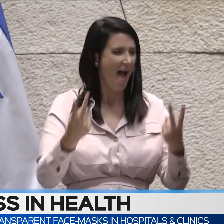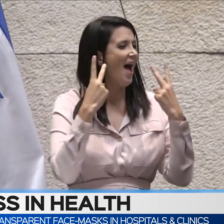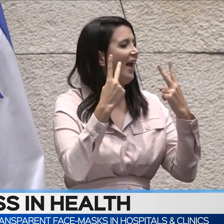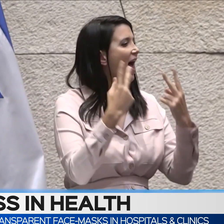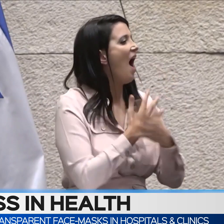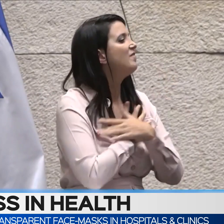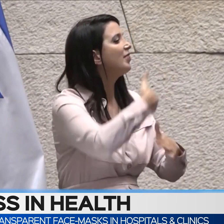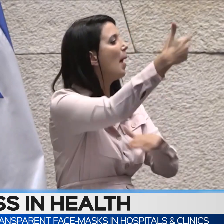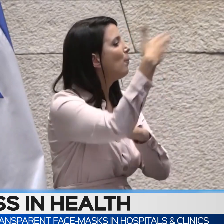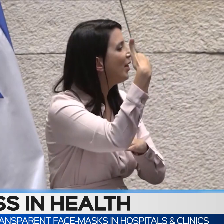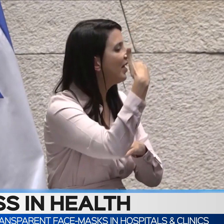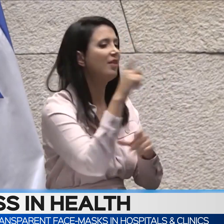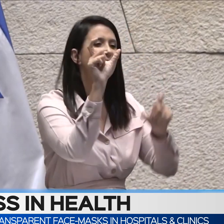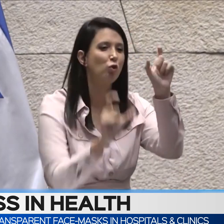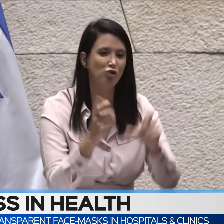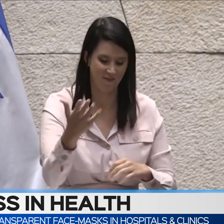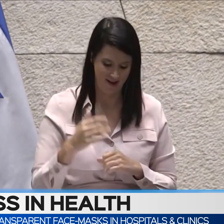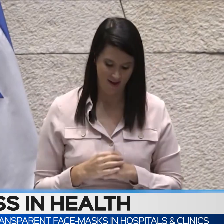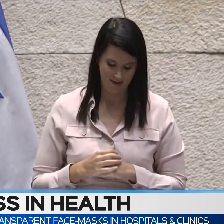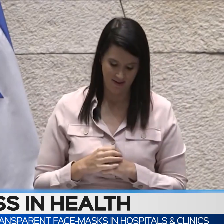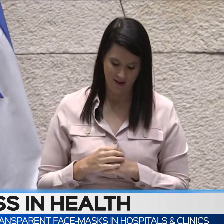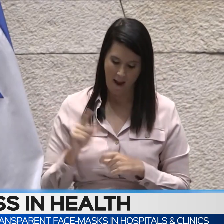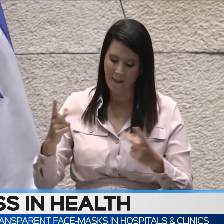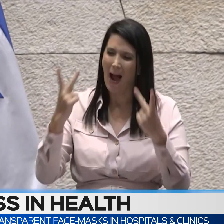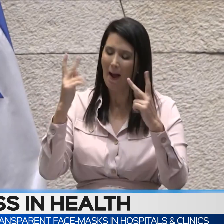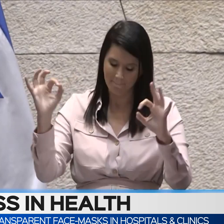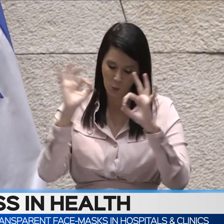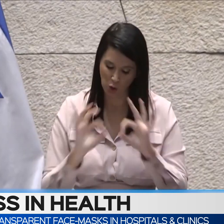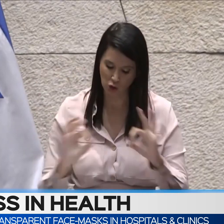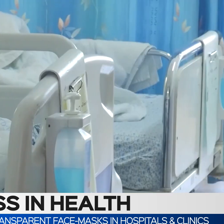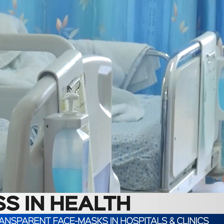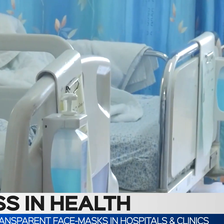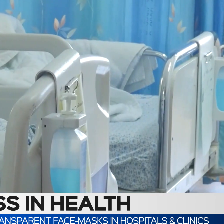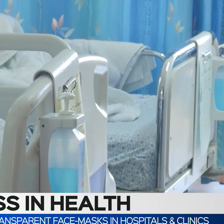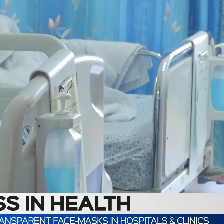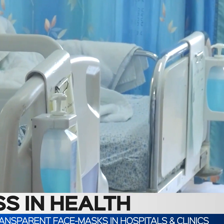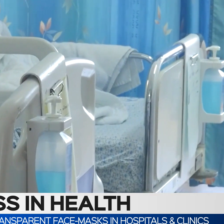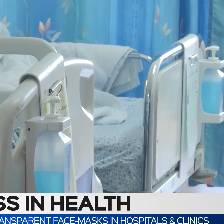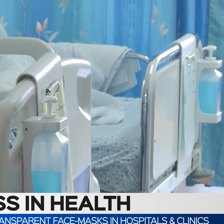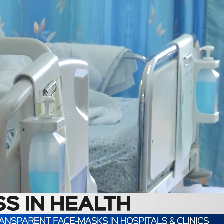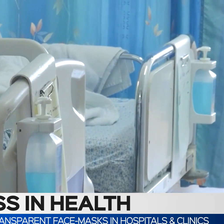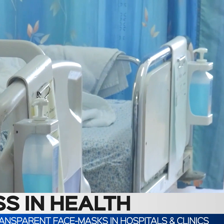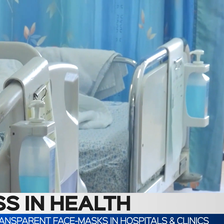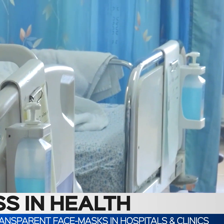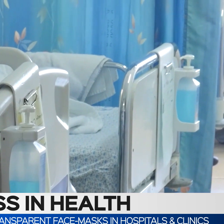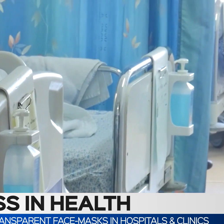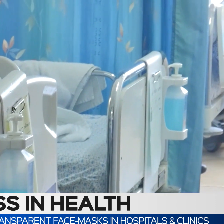shortfalls across the country, particularly with respect to healthcare. At any rate, hospitals and clinics in Israel will now soon be